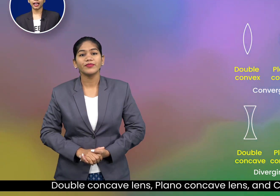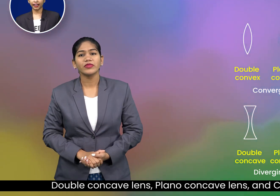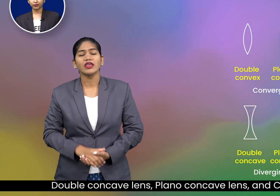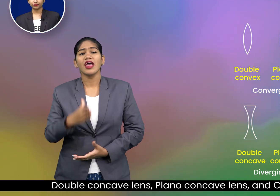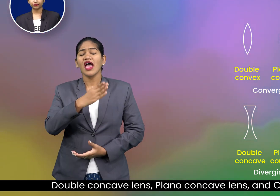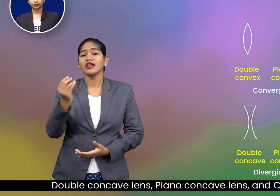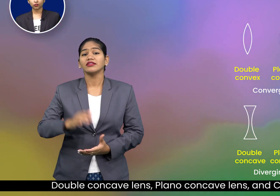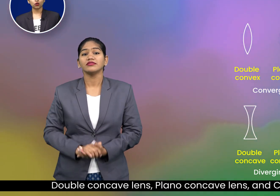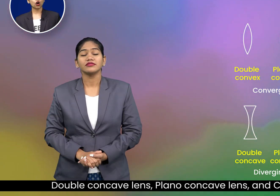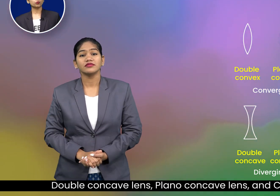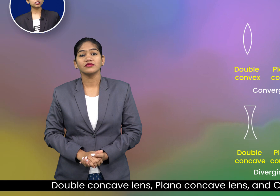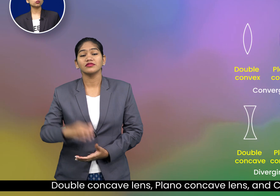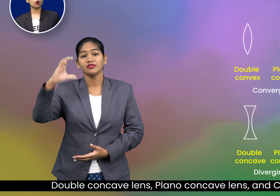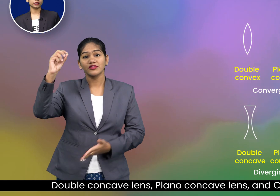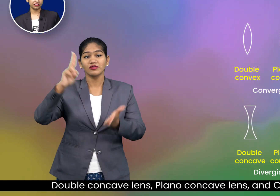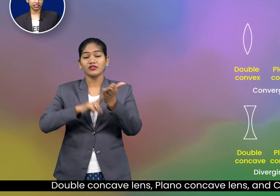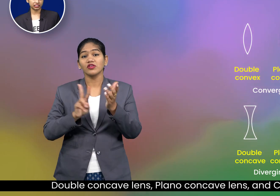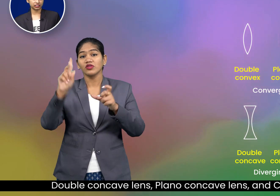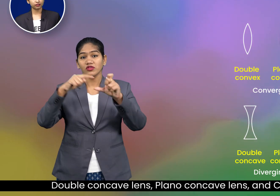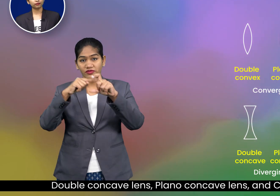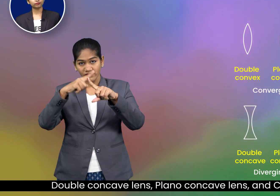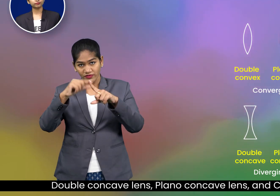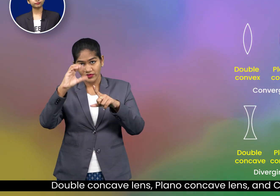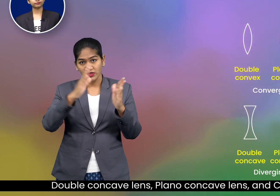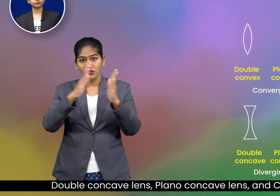and convexo-concave lens.